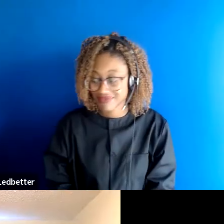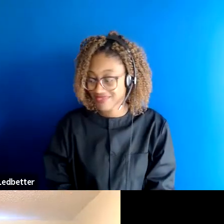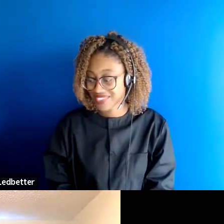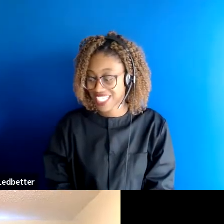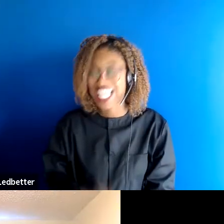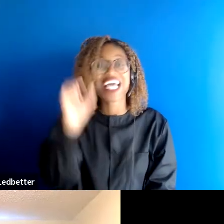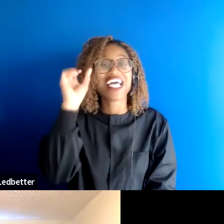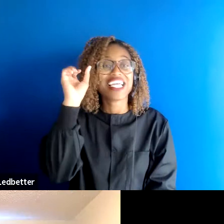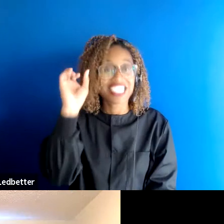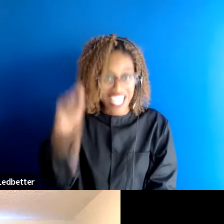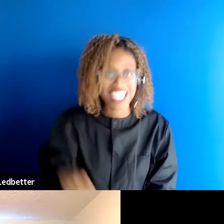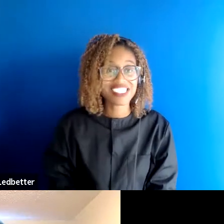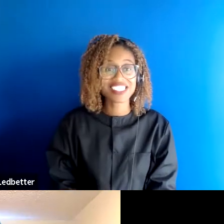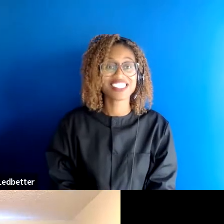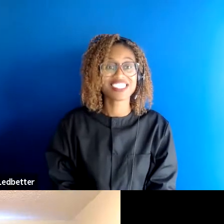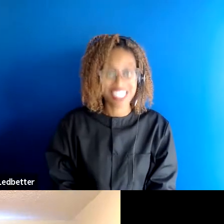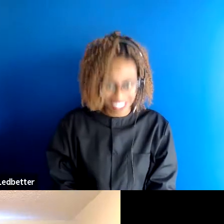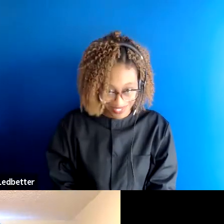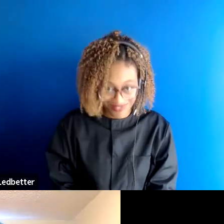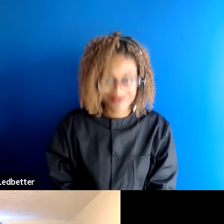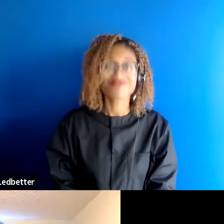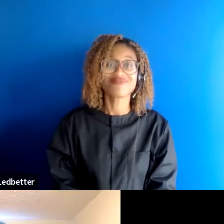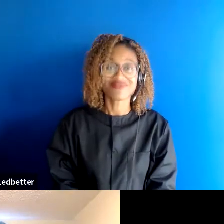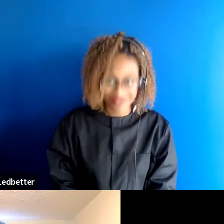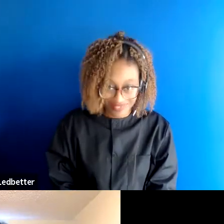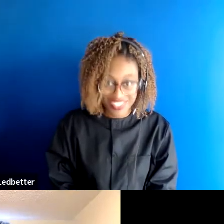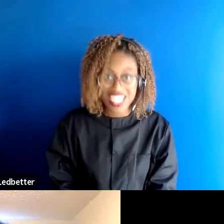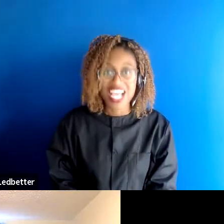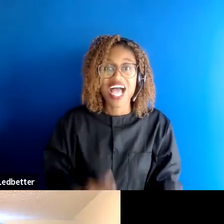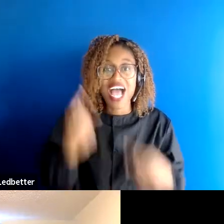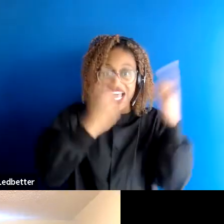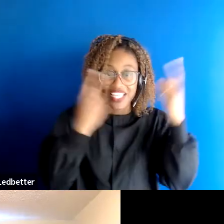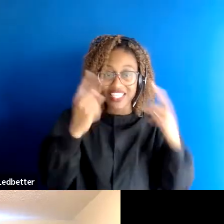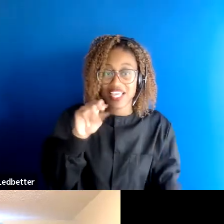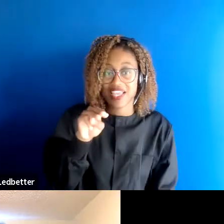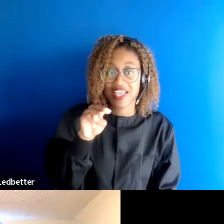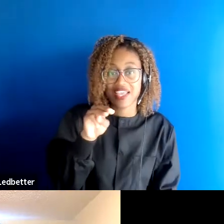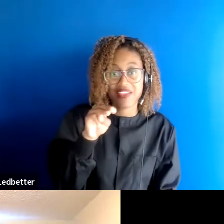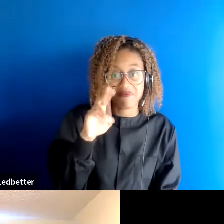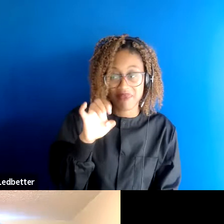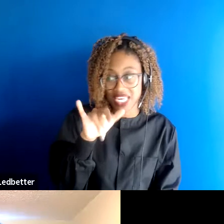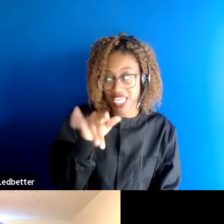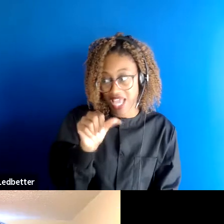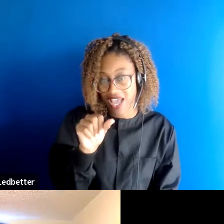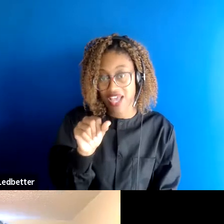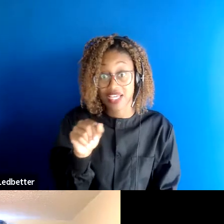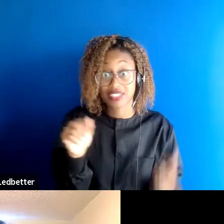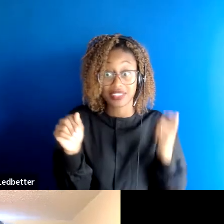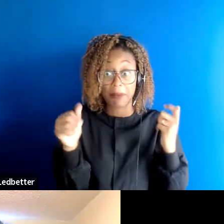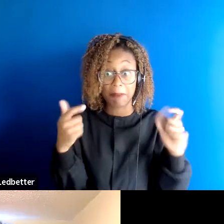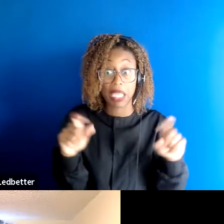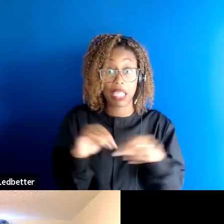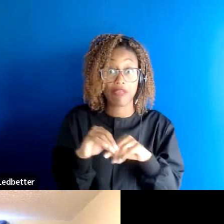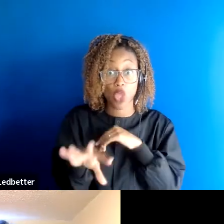Yes, and I think media plays a huge space. This is especially true, I think, for